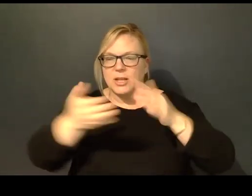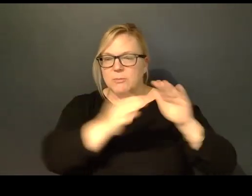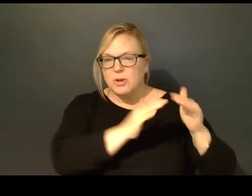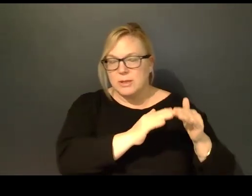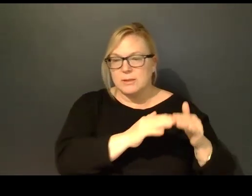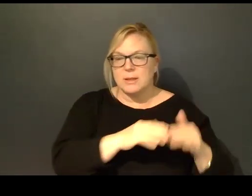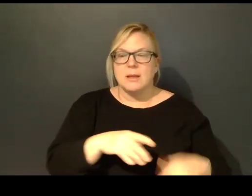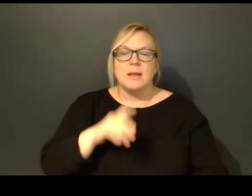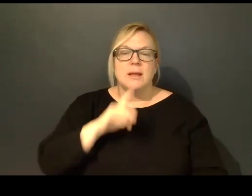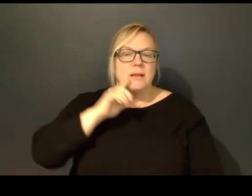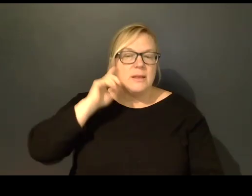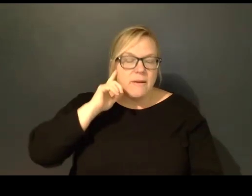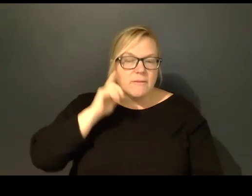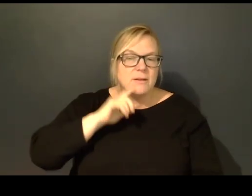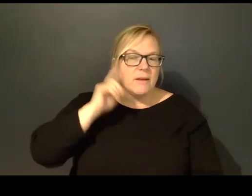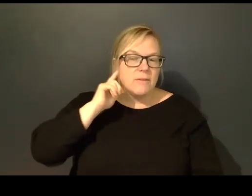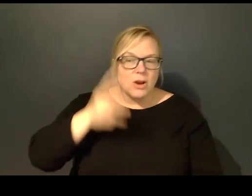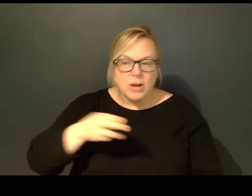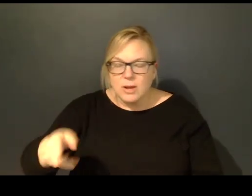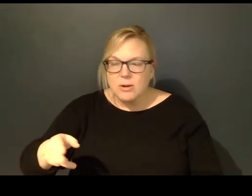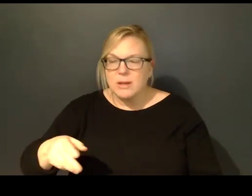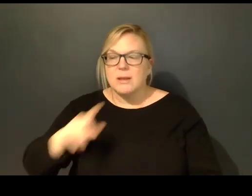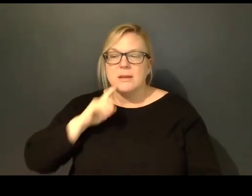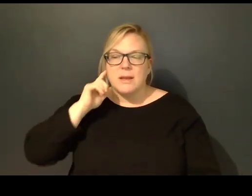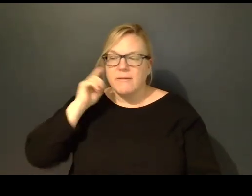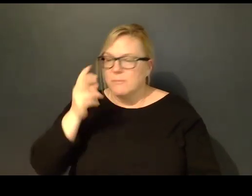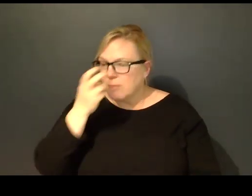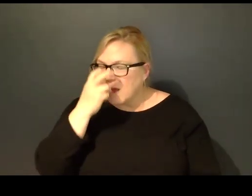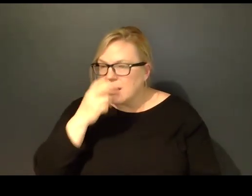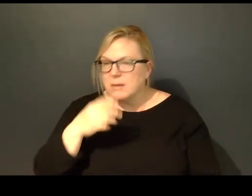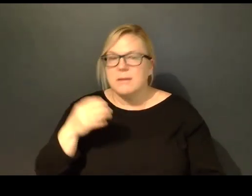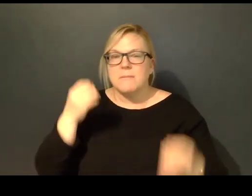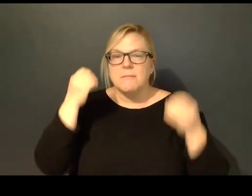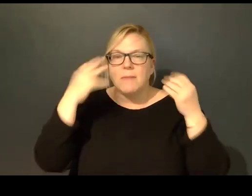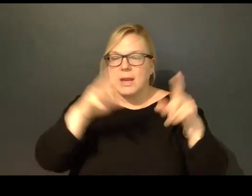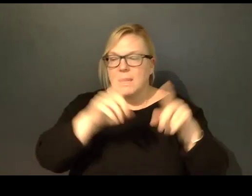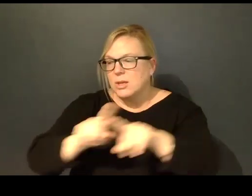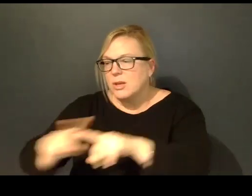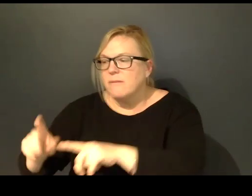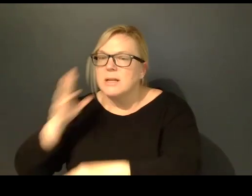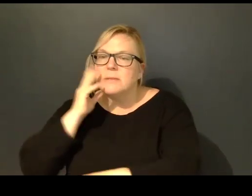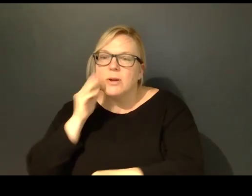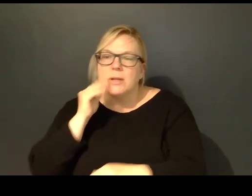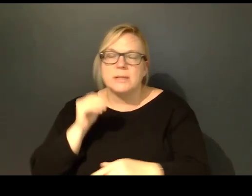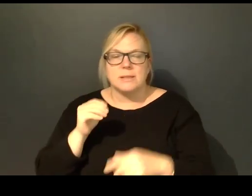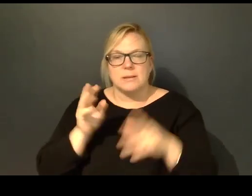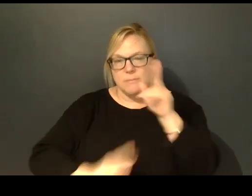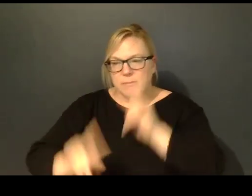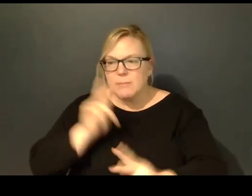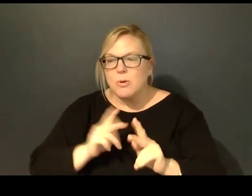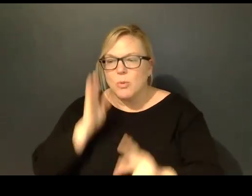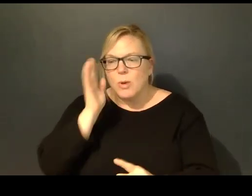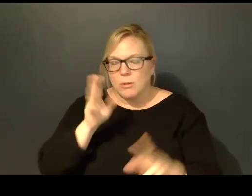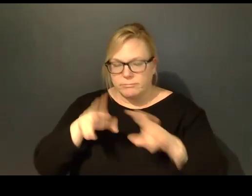deaf-blind, deaf and hard of hearing. So all sorts of different experiences and first voice are going to be at this table.